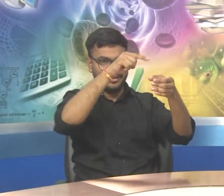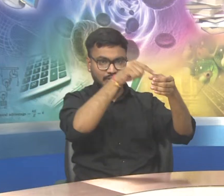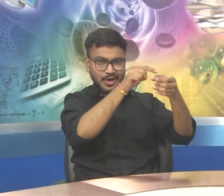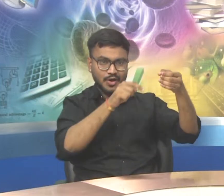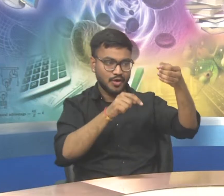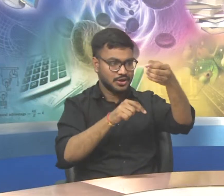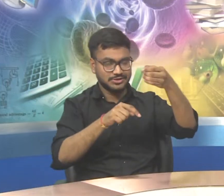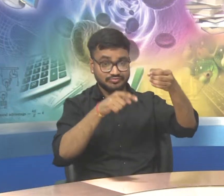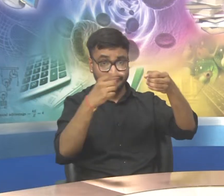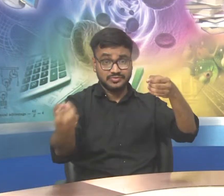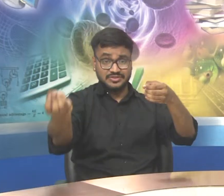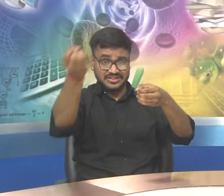or solution.